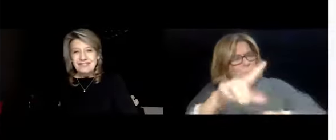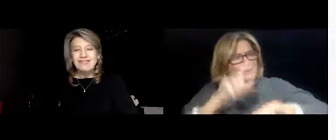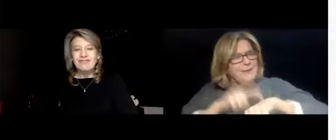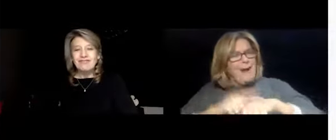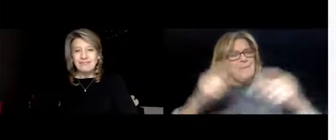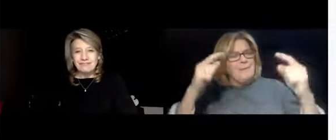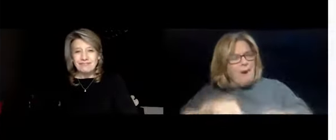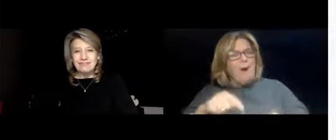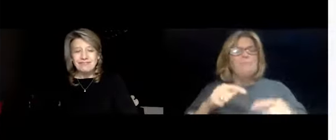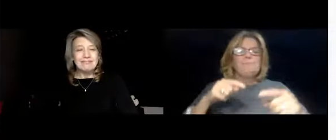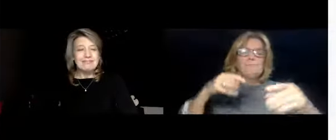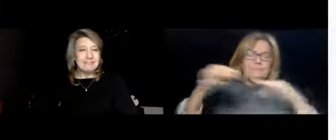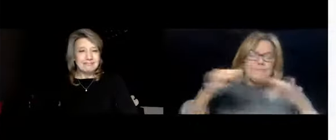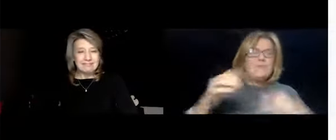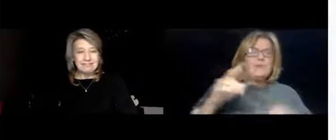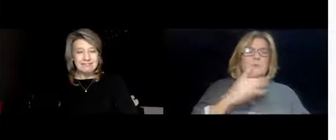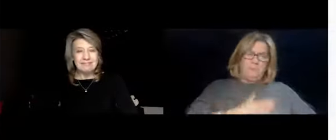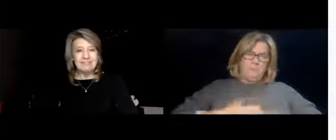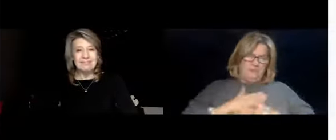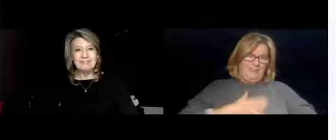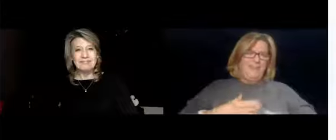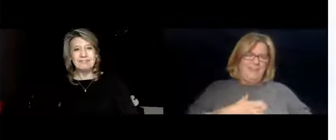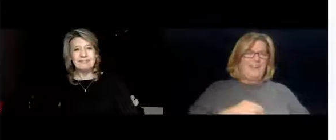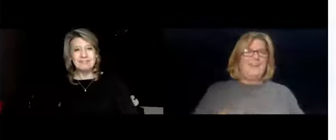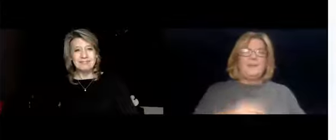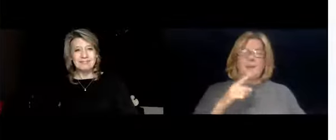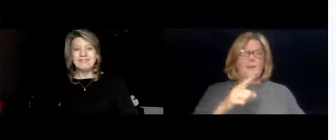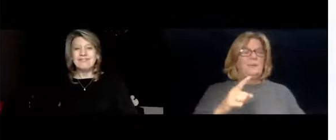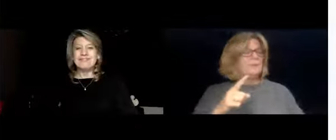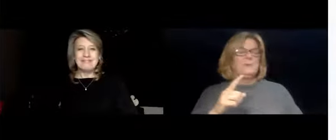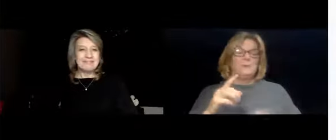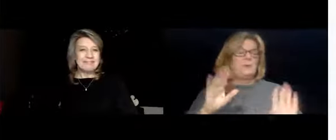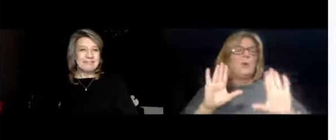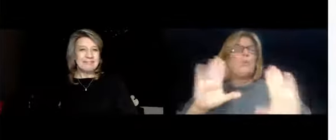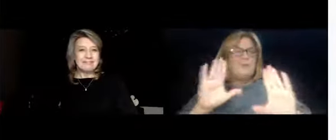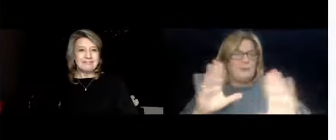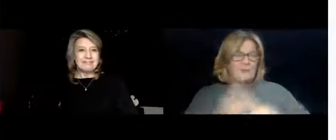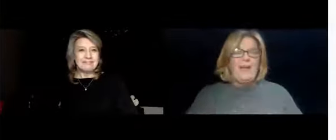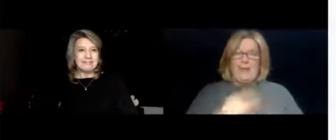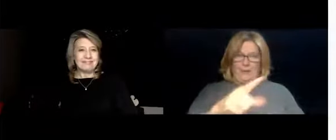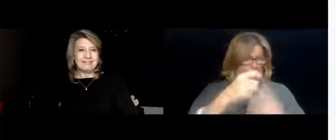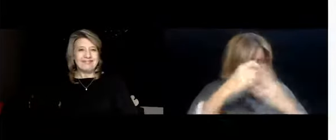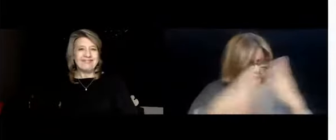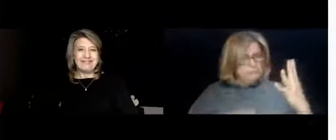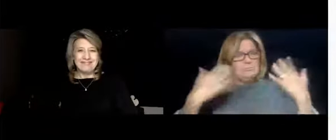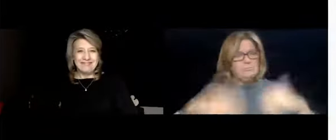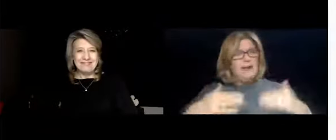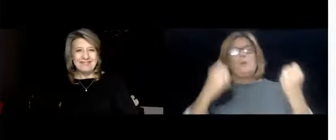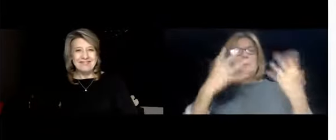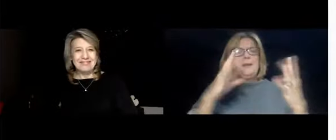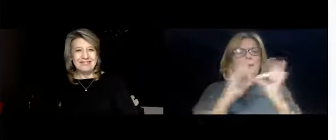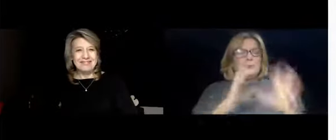Deborah. Thank you for taking the time to come here and do this, to give us all of your experience and sharing. It's been